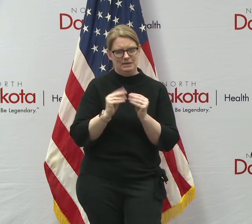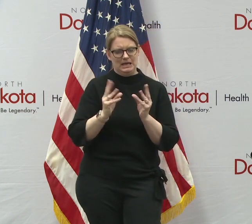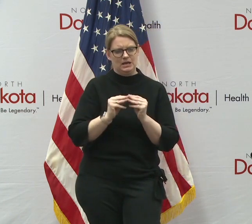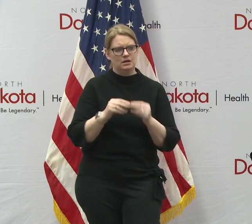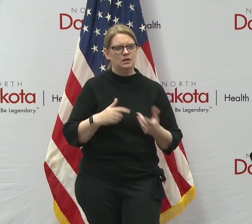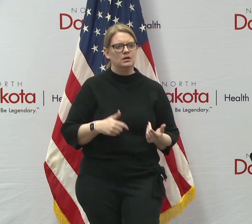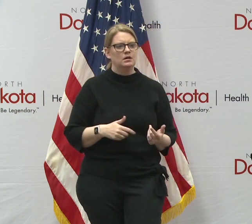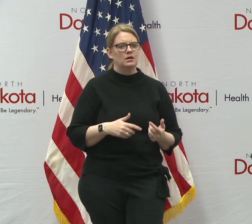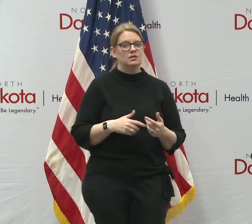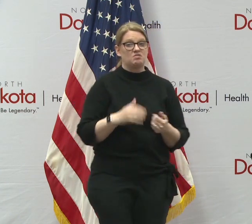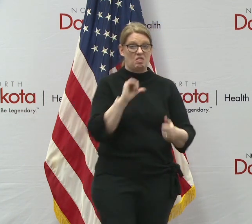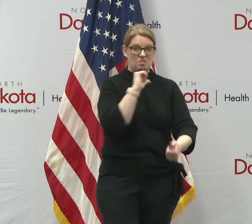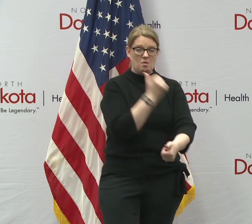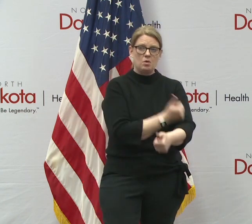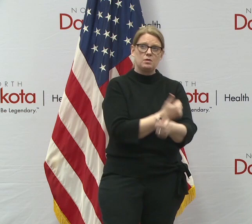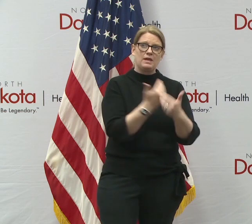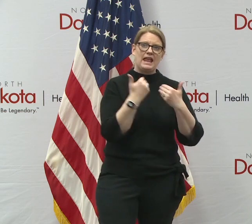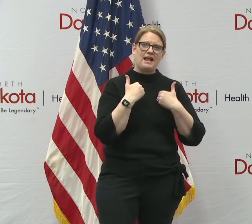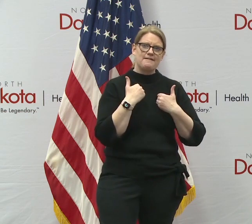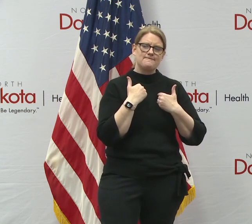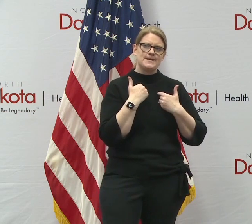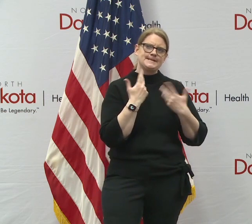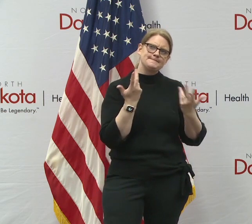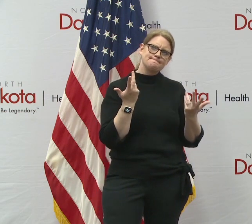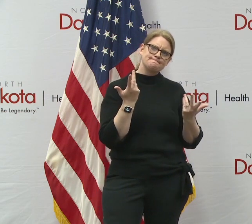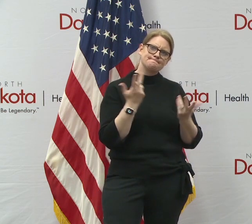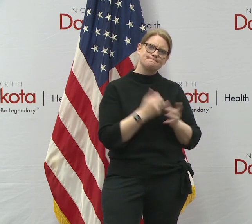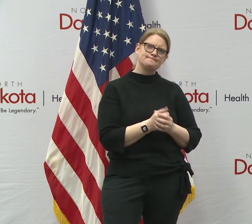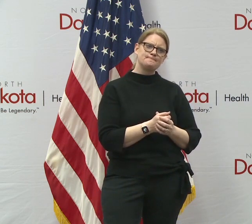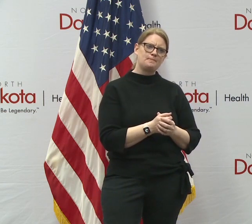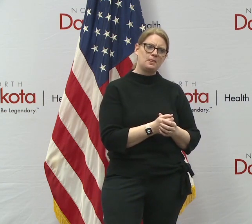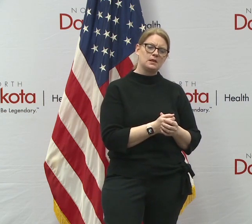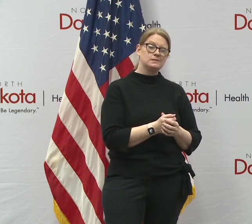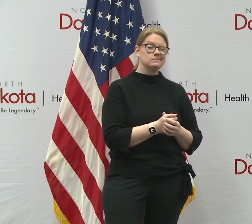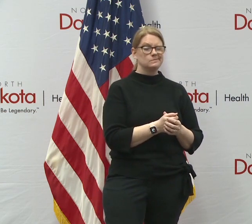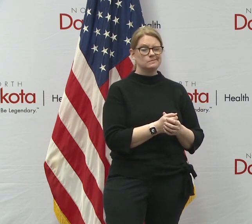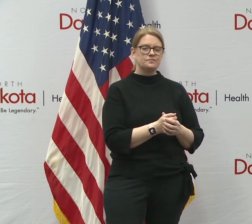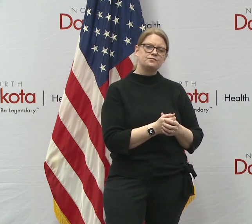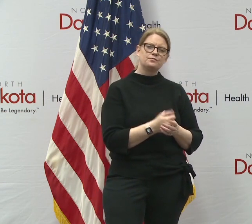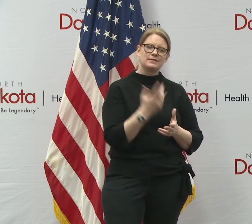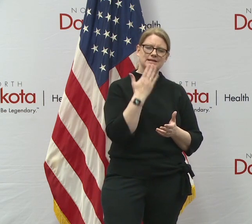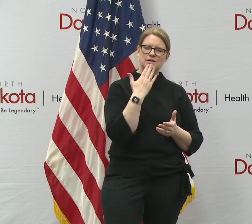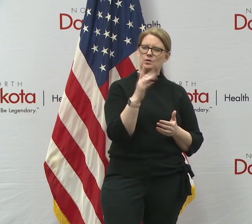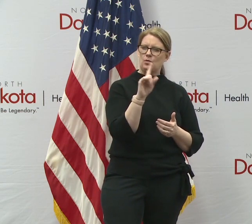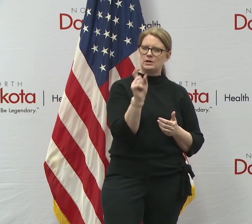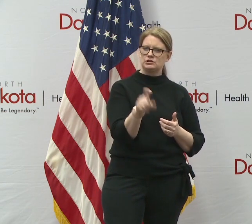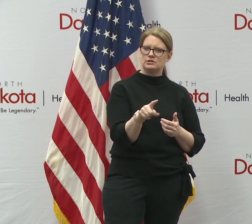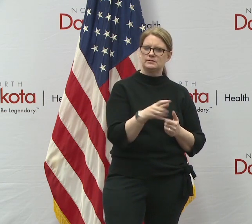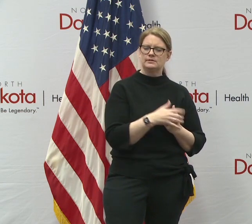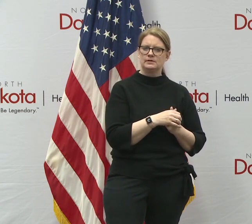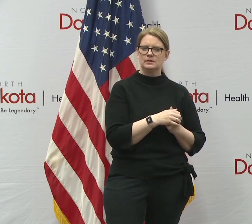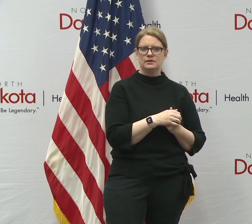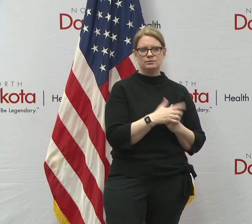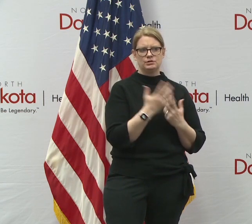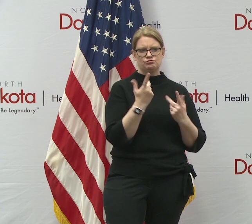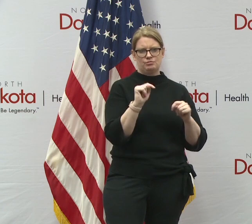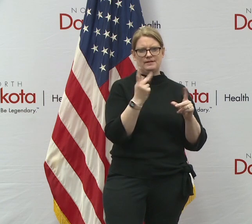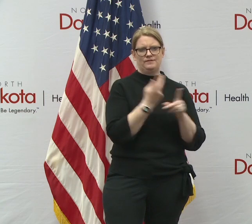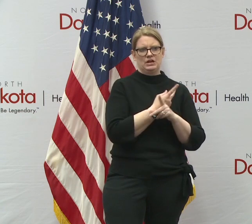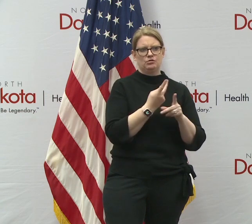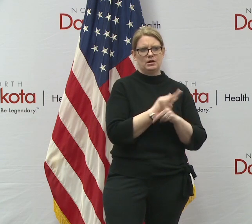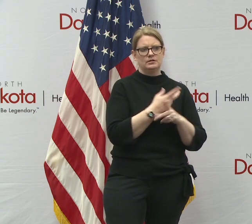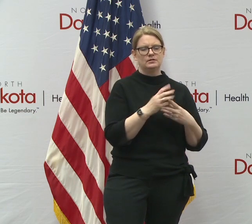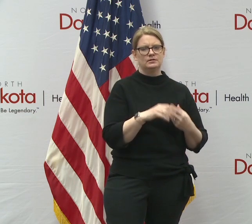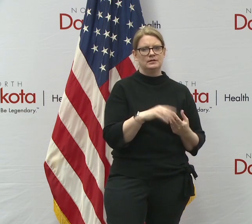have? That's a good question, Dave, and something we're looking into because